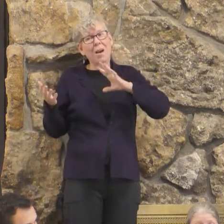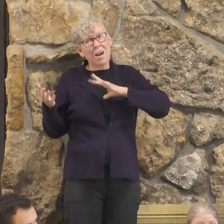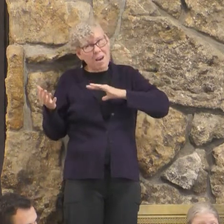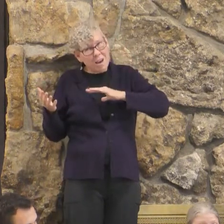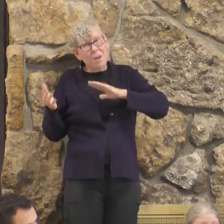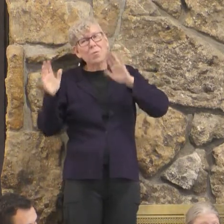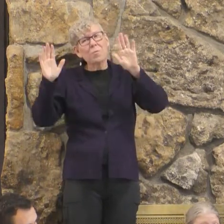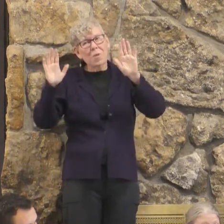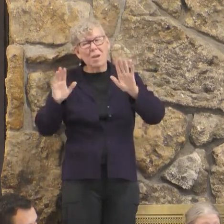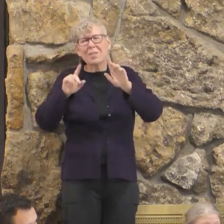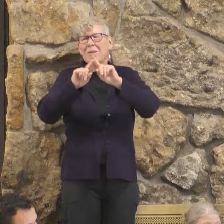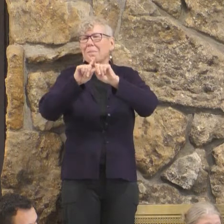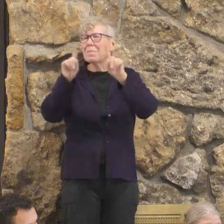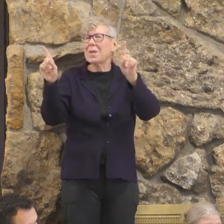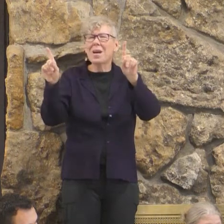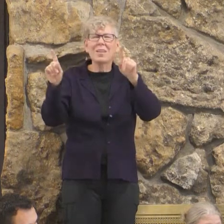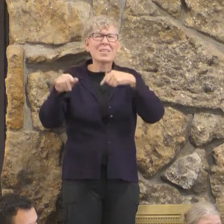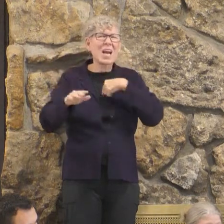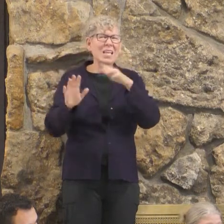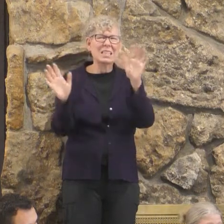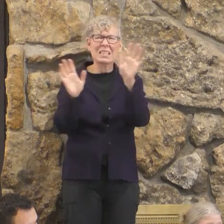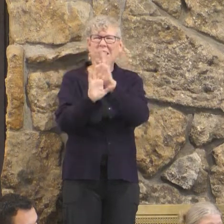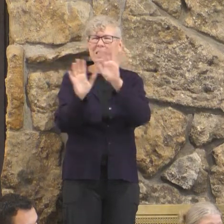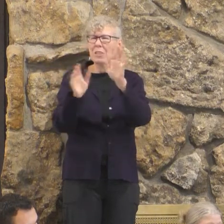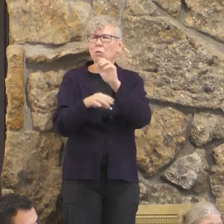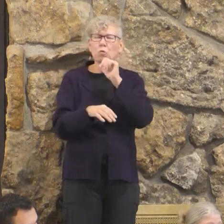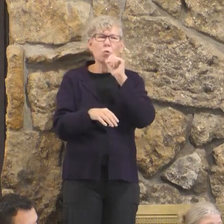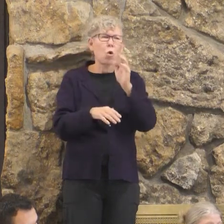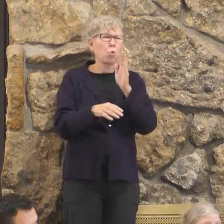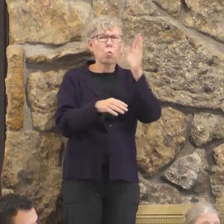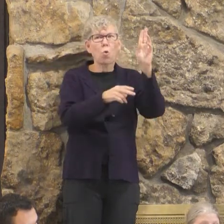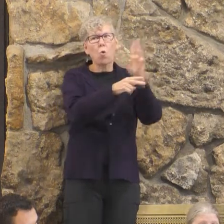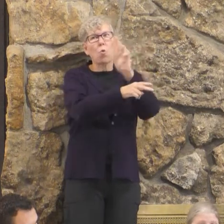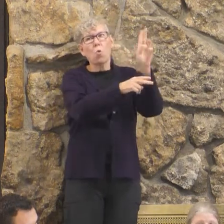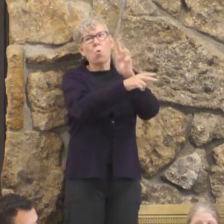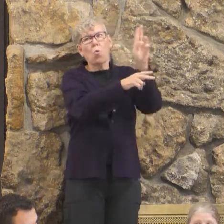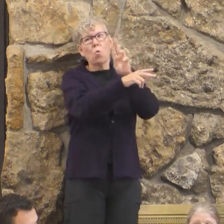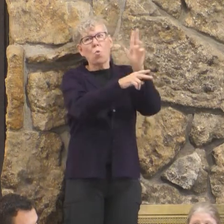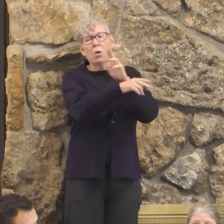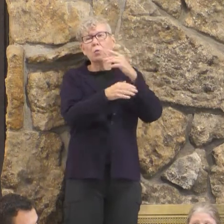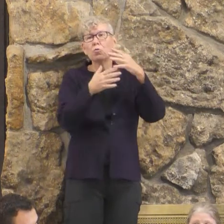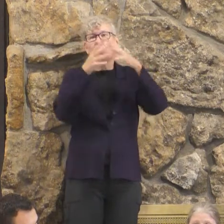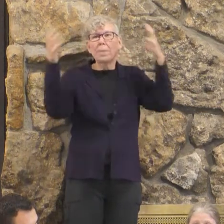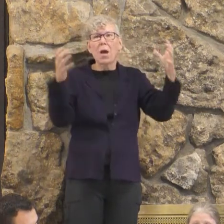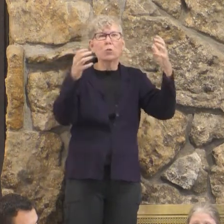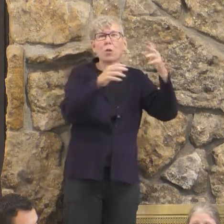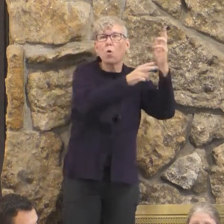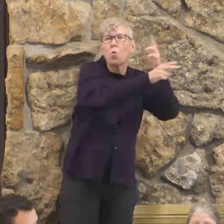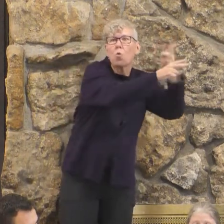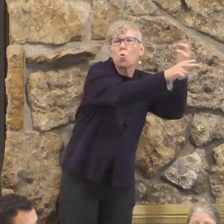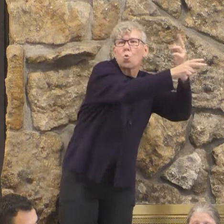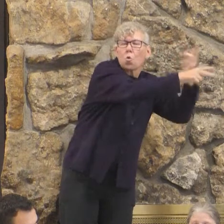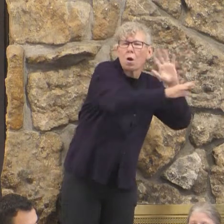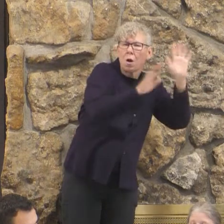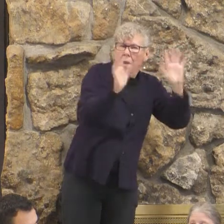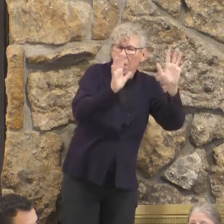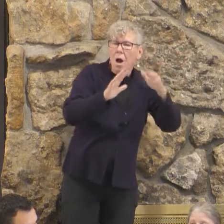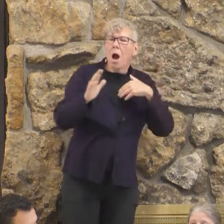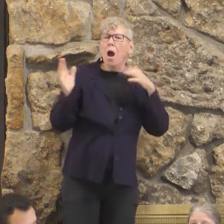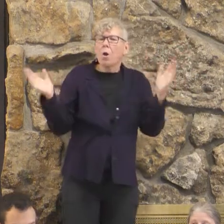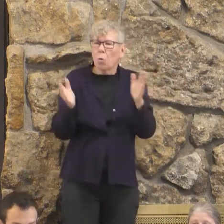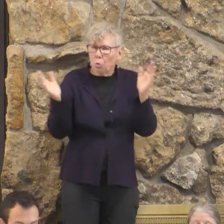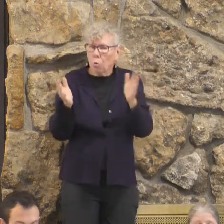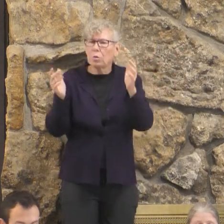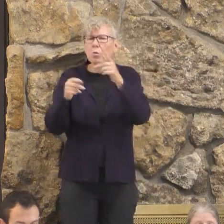its overuse, and, you know, absolutely encourage that you guys get qualified sign language interpreters, especially if there's going to be any sort